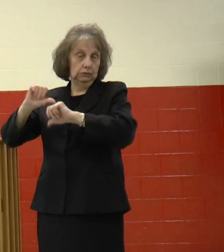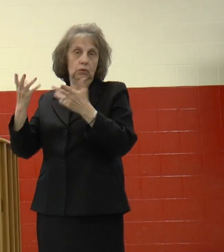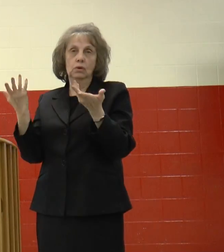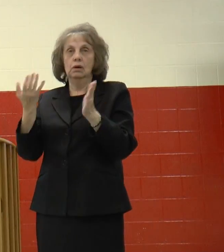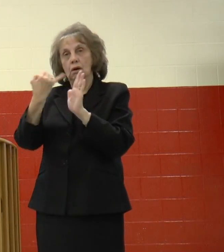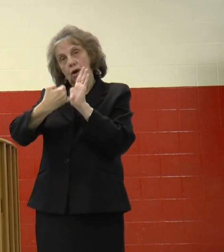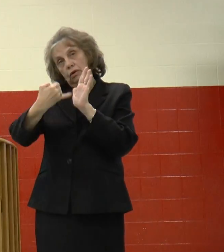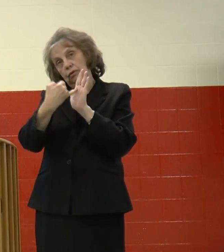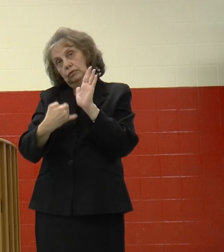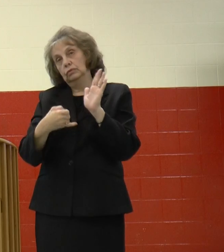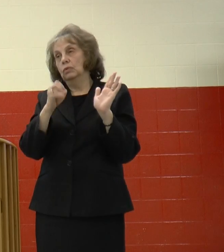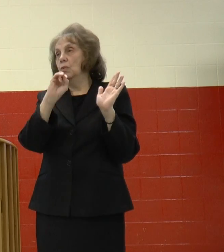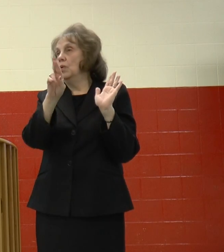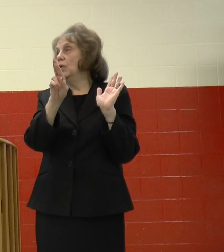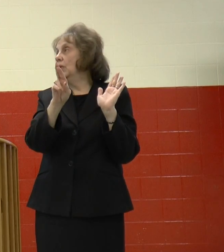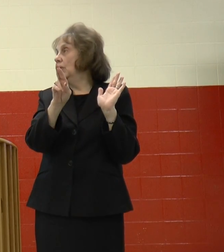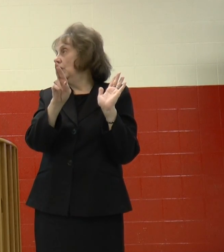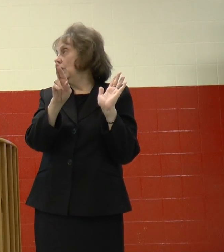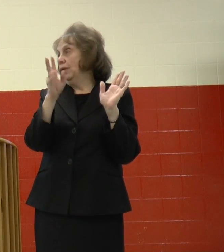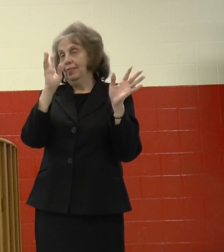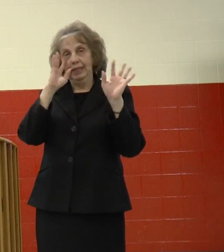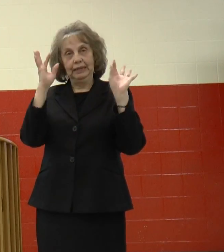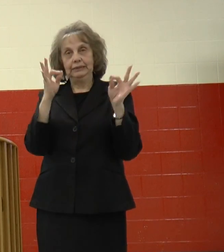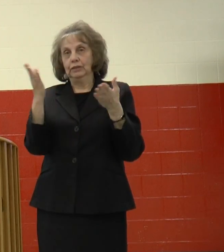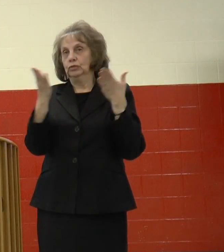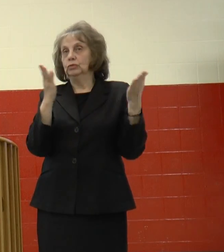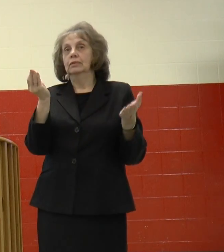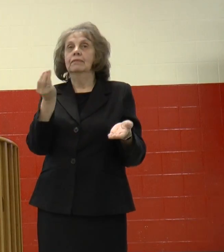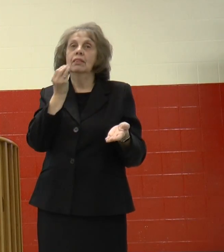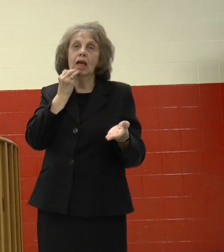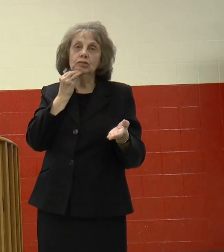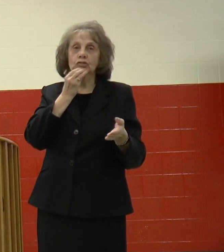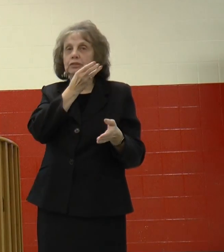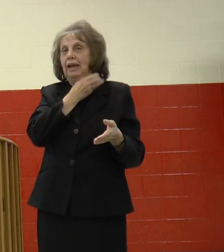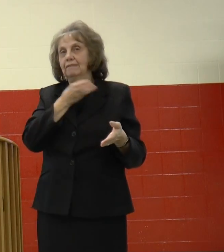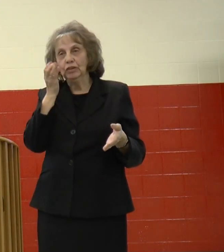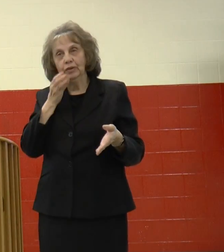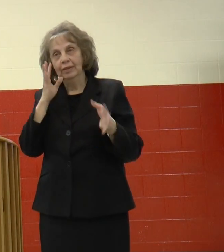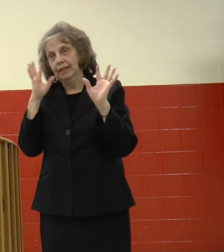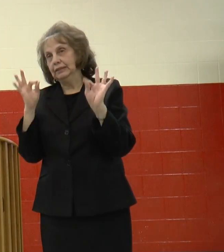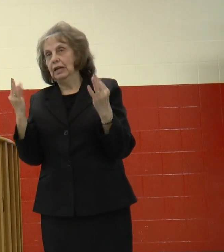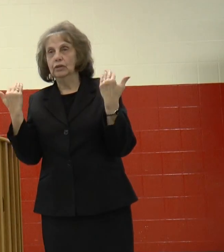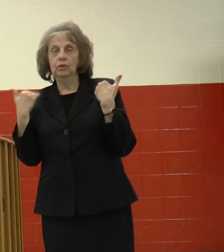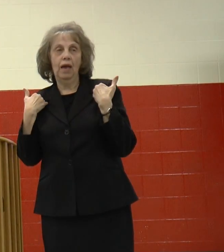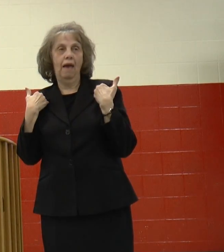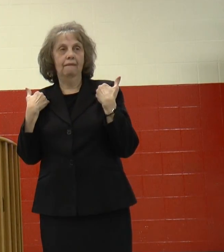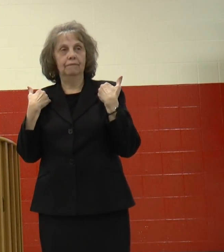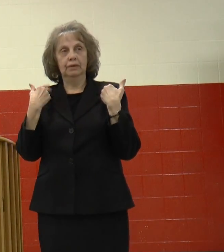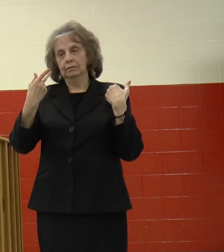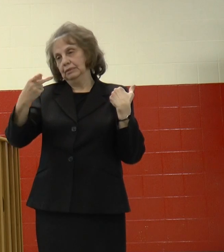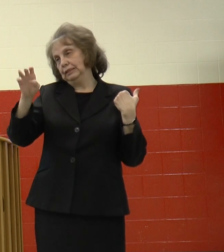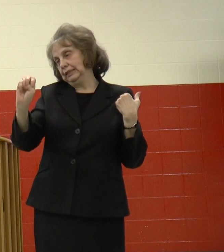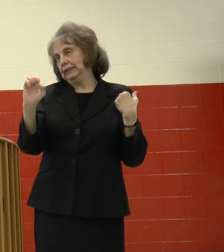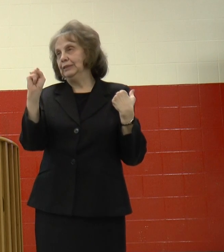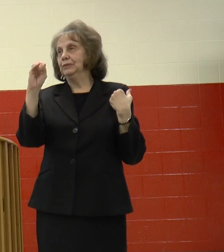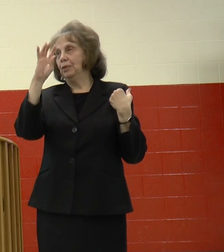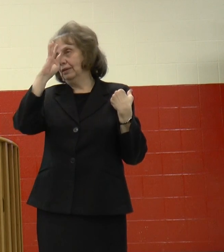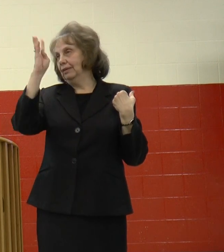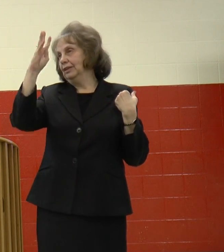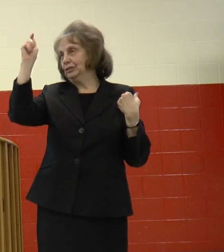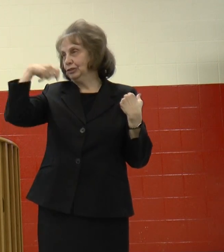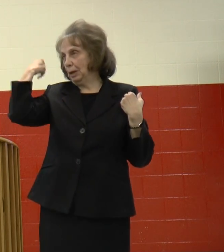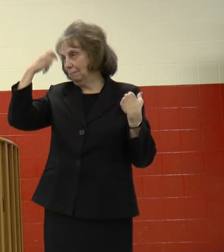art. And they decided to serve lunch, cafeteria. They decided to have physical education, so they created